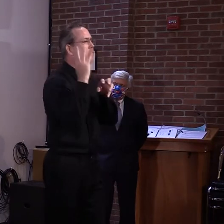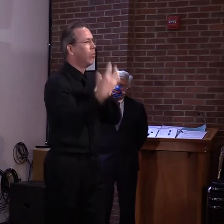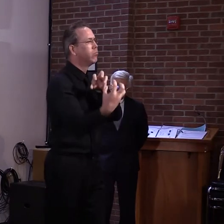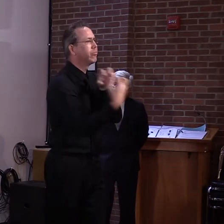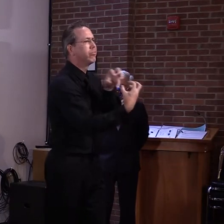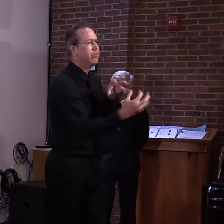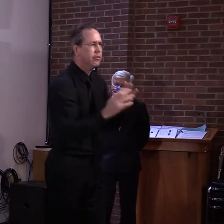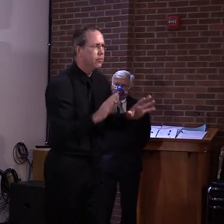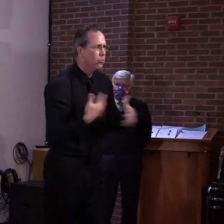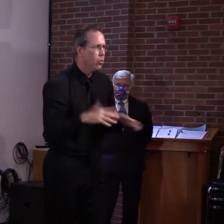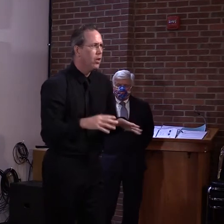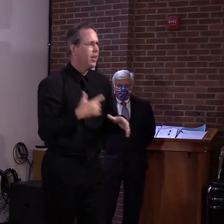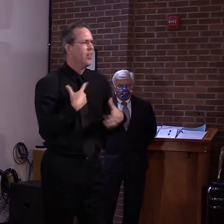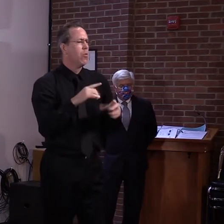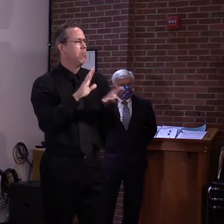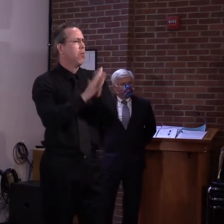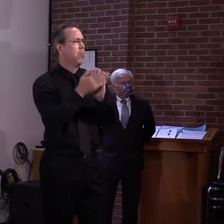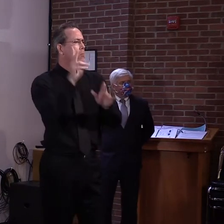what's best for the kids.